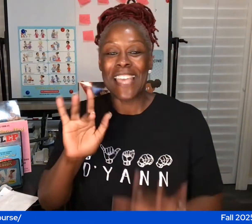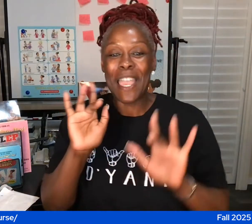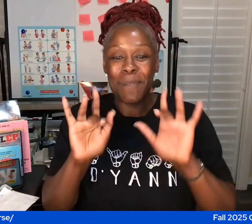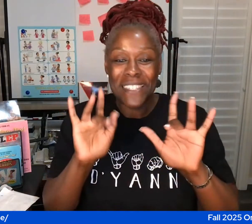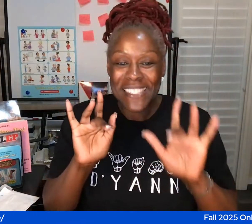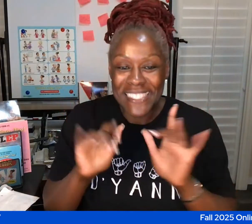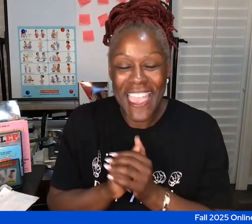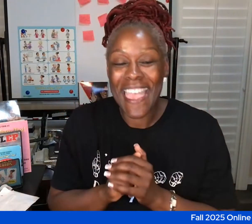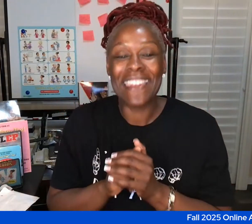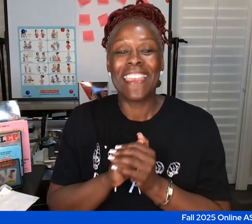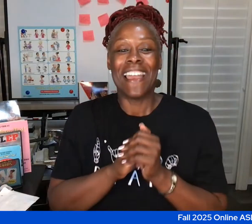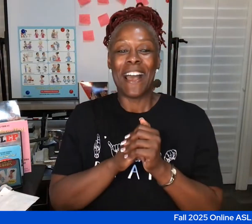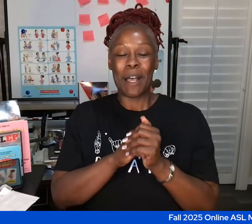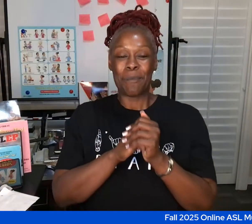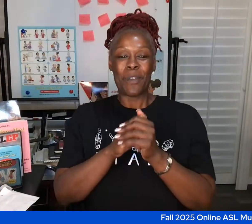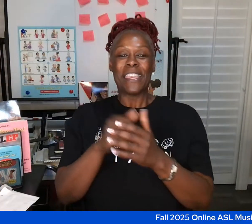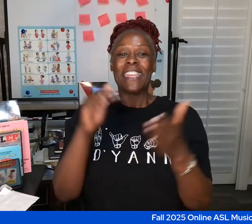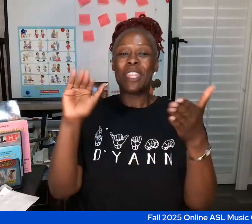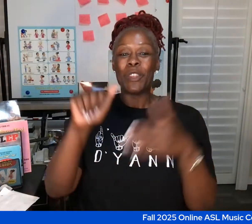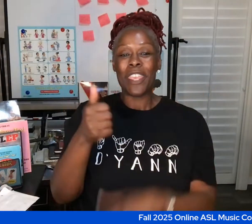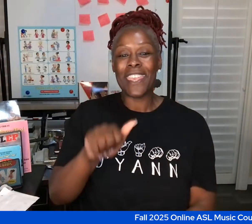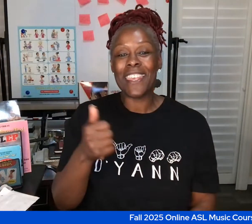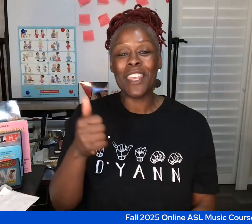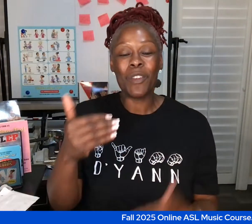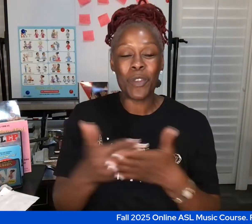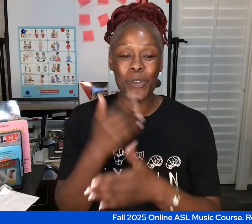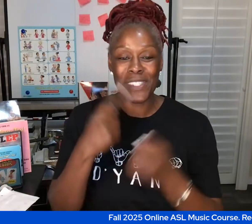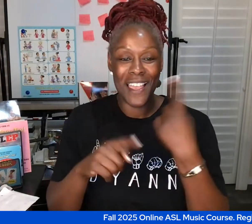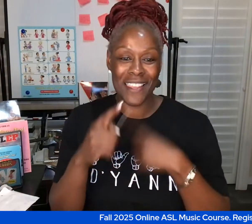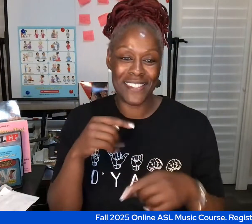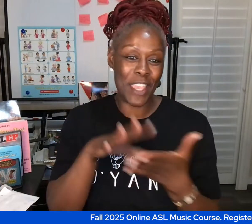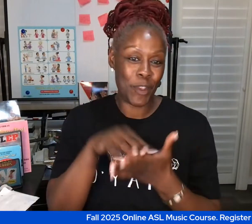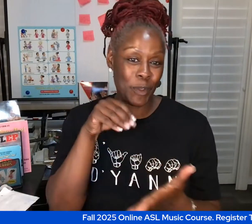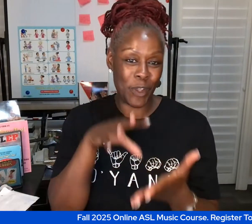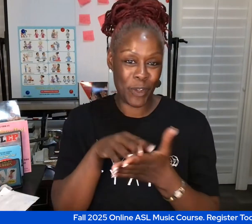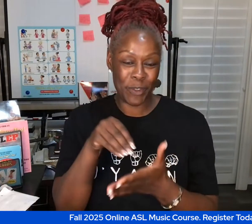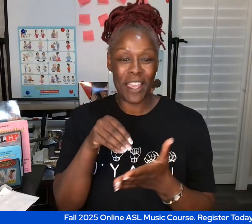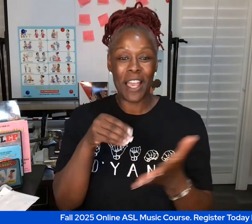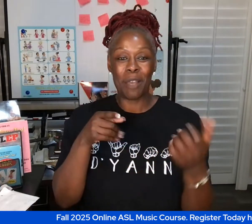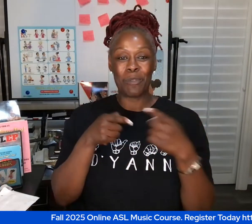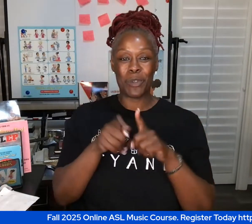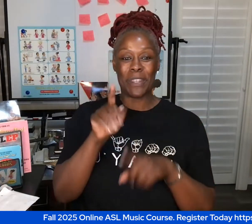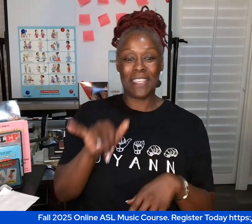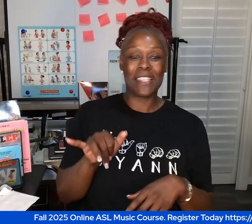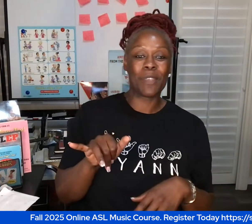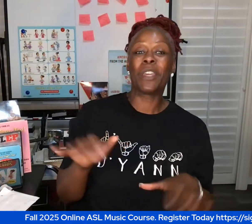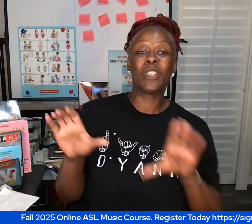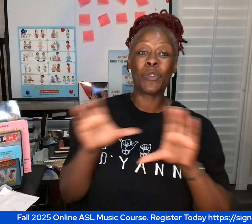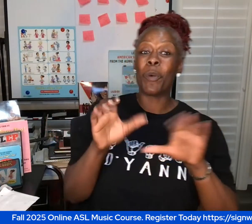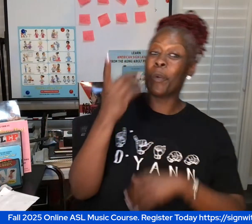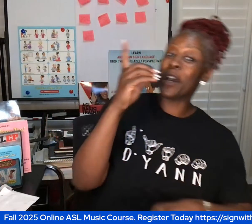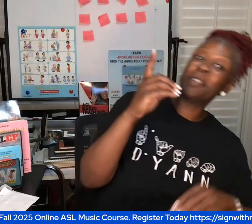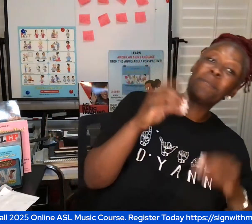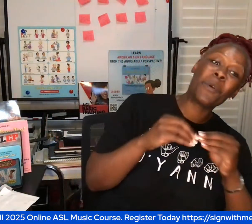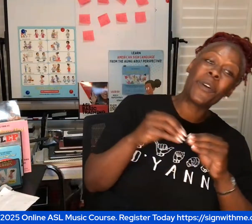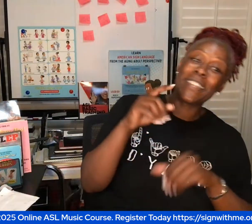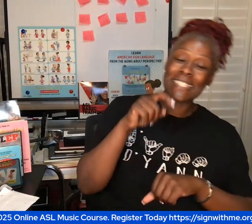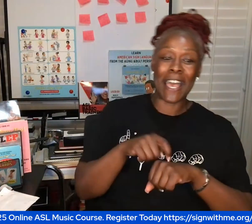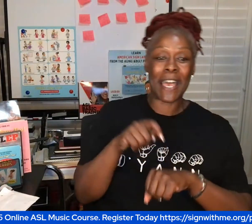Type it in the chat. Any new signs that you learned during this. So we're going to do it one more time,